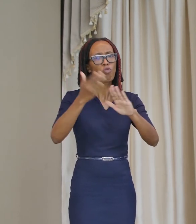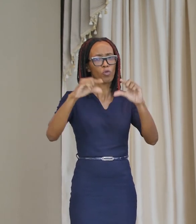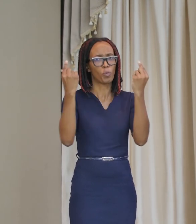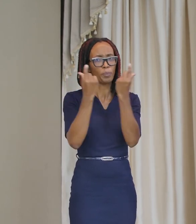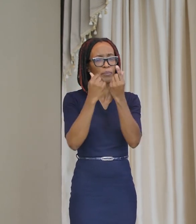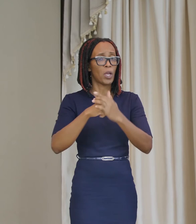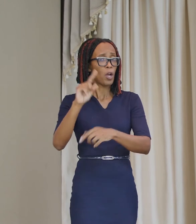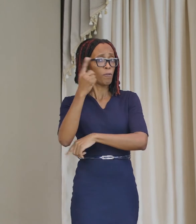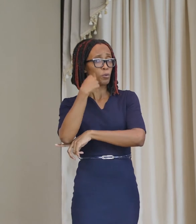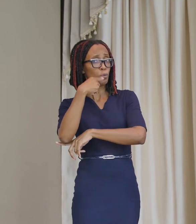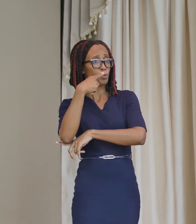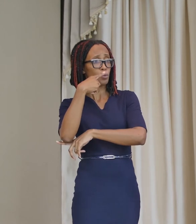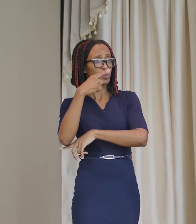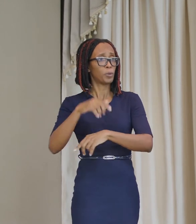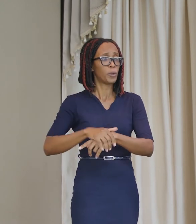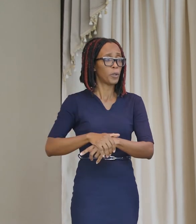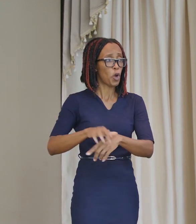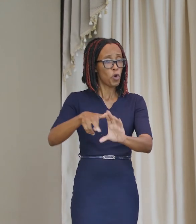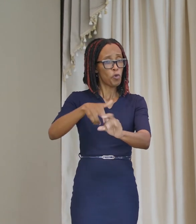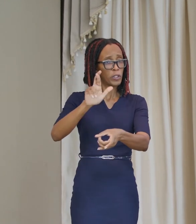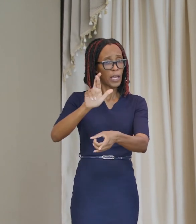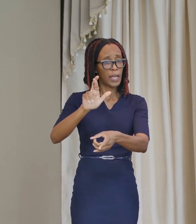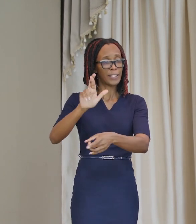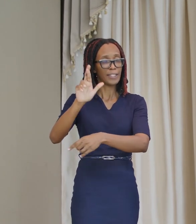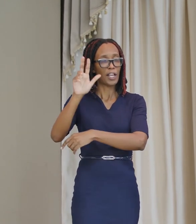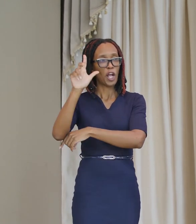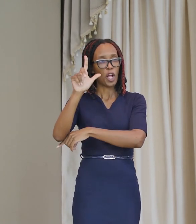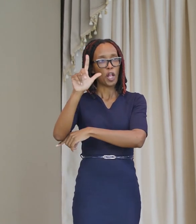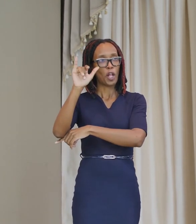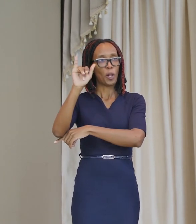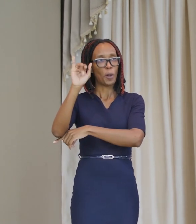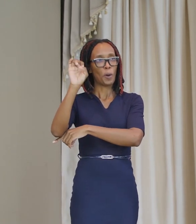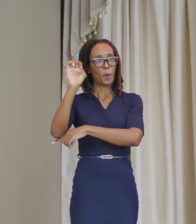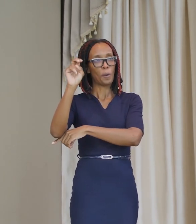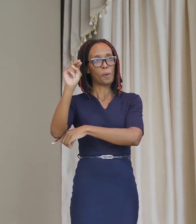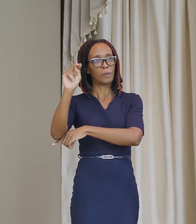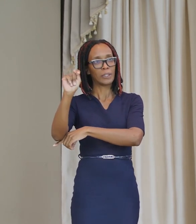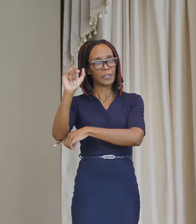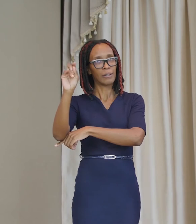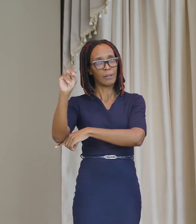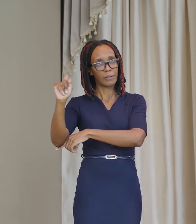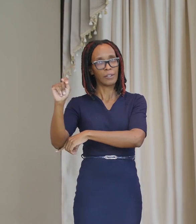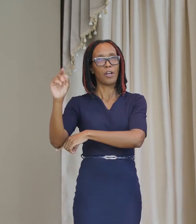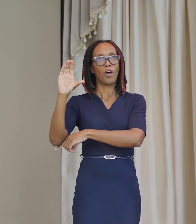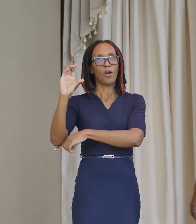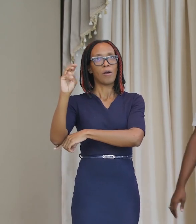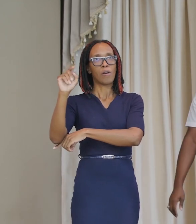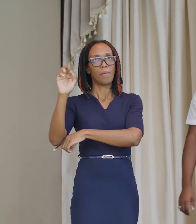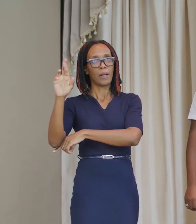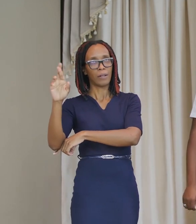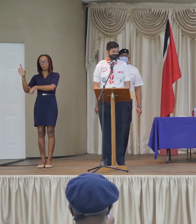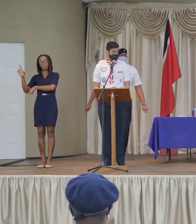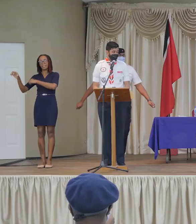Firstly, we have Mr. Retired Lieutenant Command Kirk Jean-Baptiste, Deputy National Scout Commissioner, Operations.